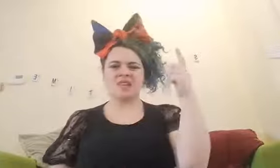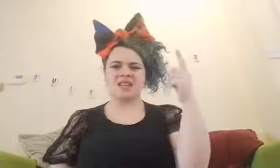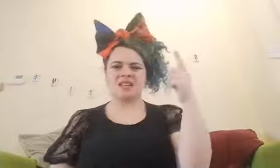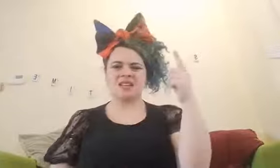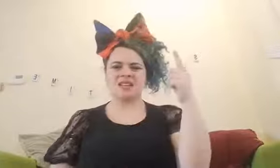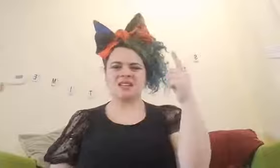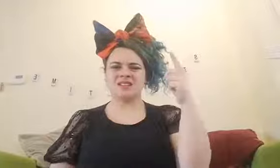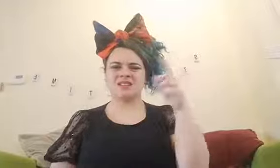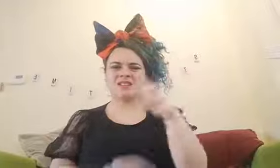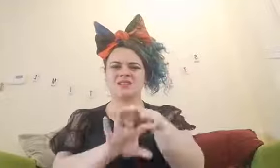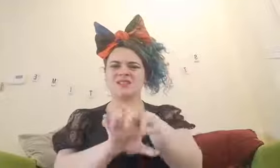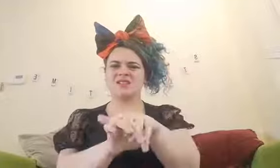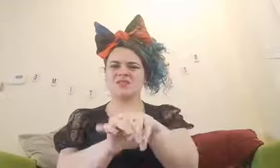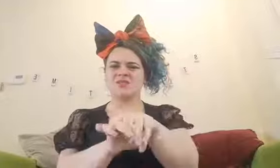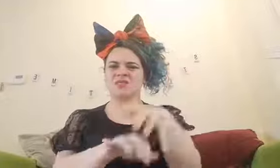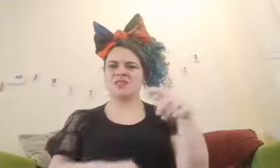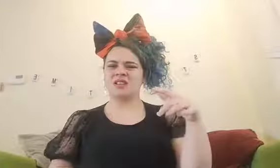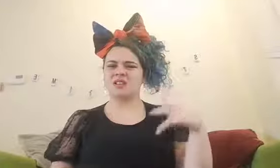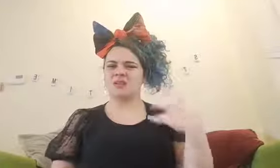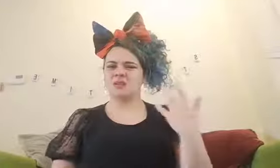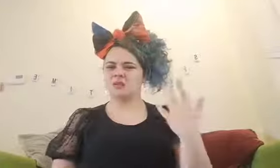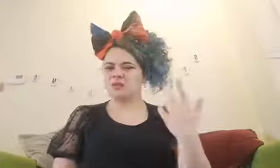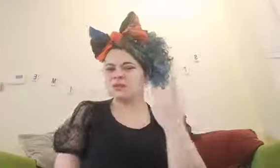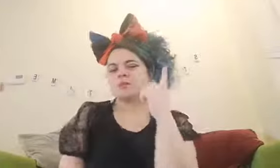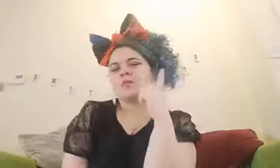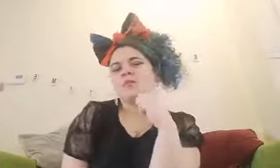think Turtle lives?